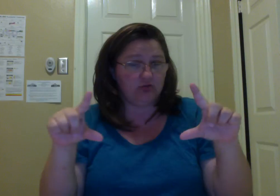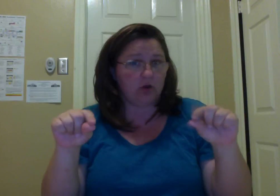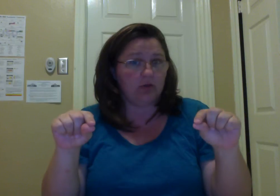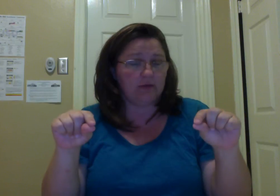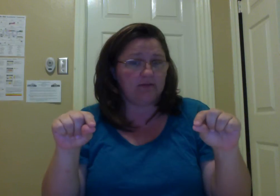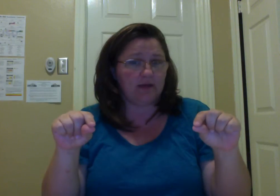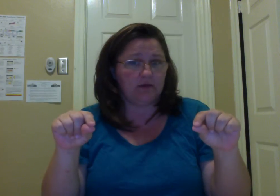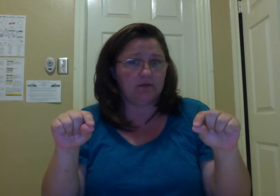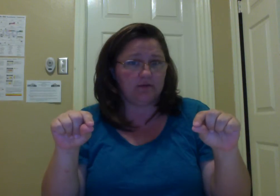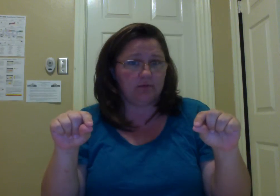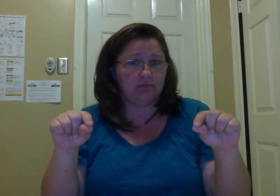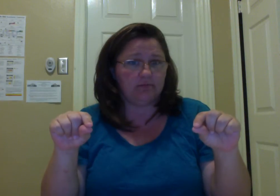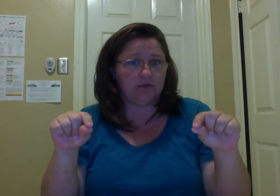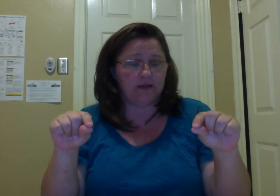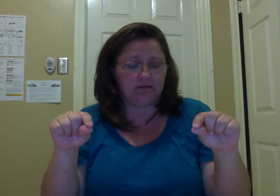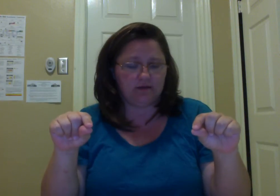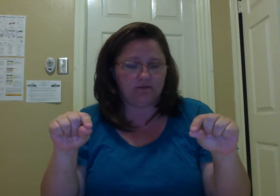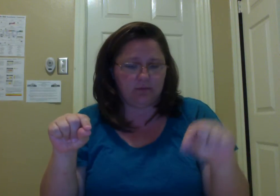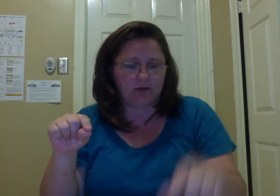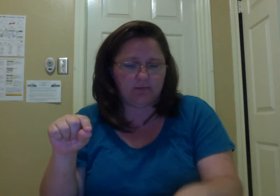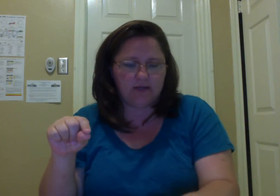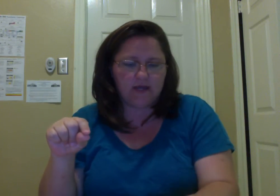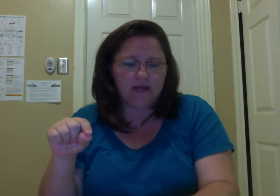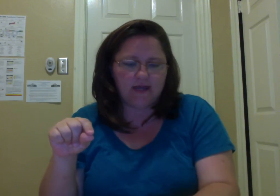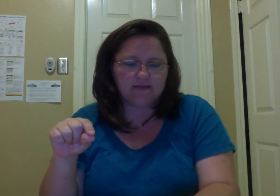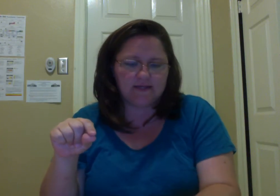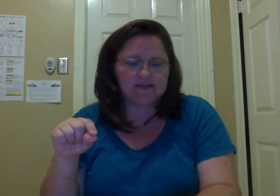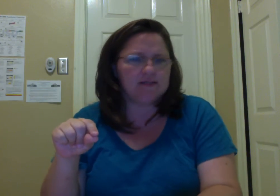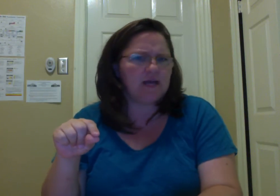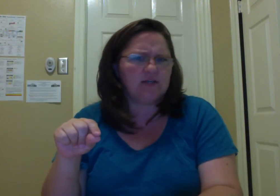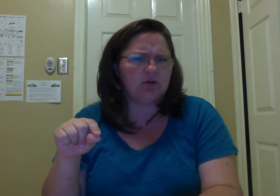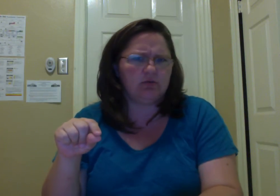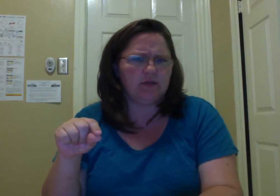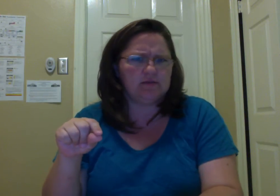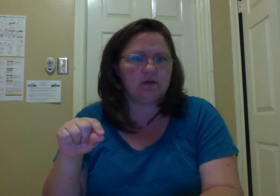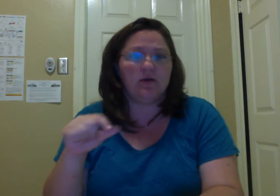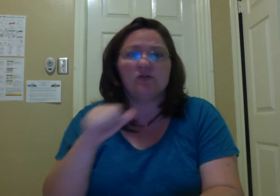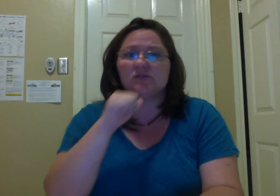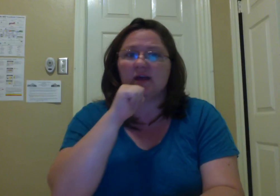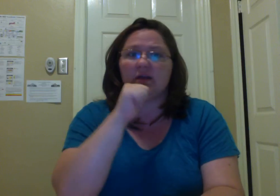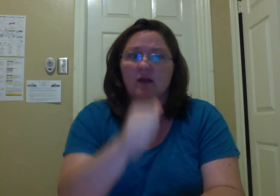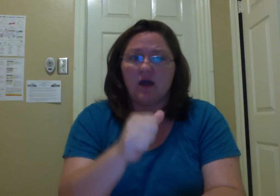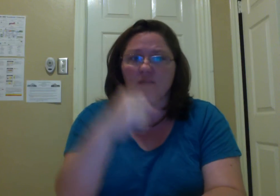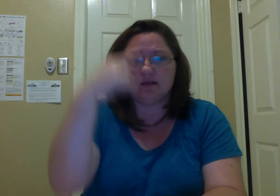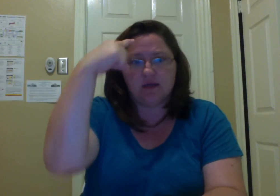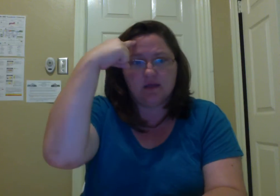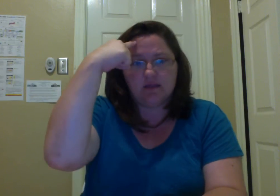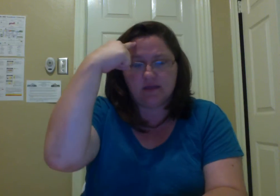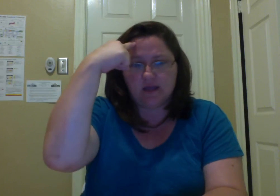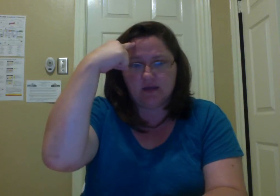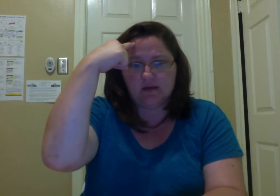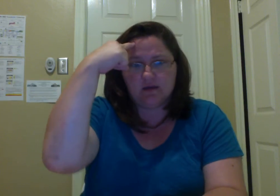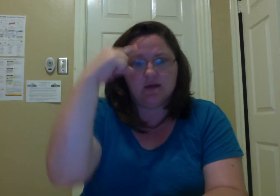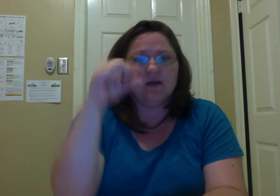the rectangle of gum for like a stick of bubble gum. And Dan says, I don't think so. And you sign not, think, and